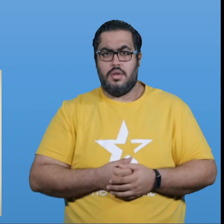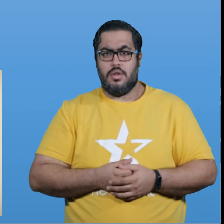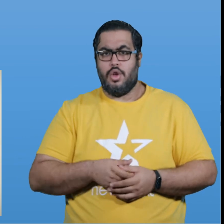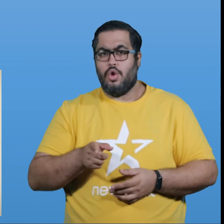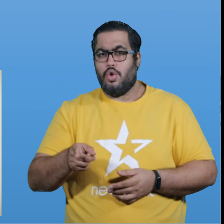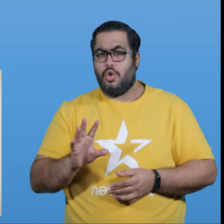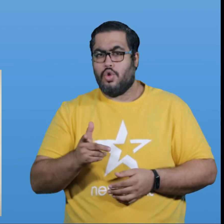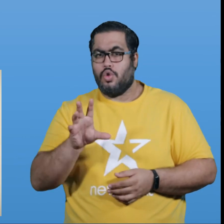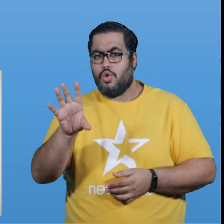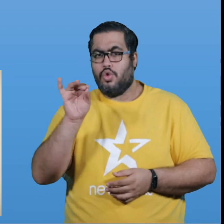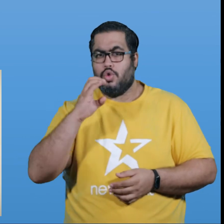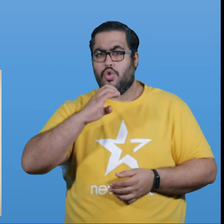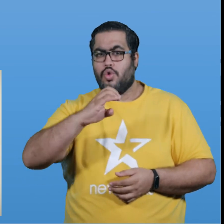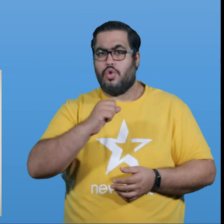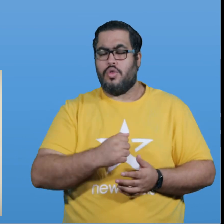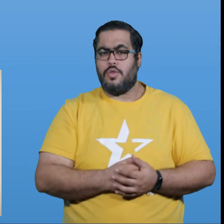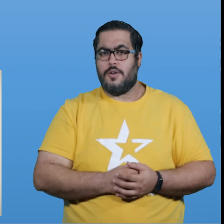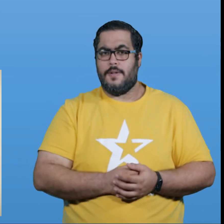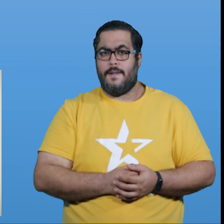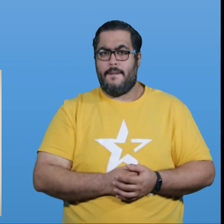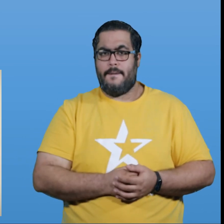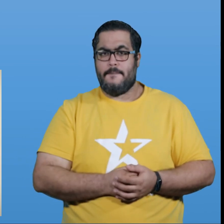It's consistently. Excellent job.